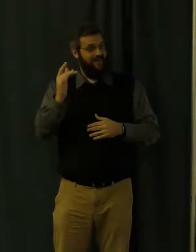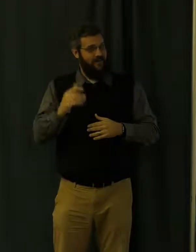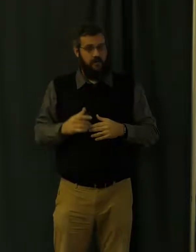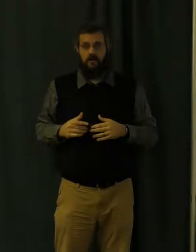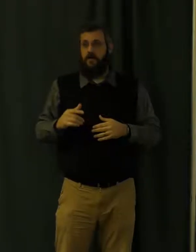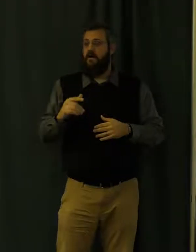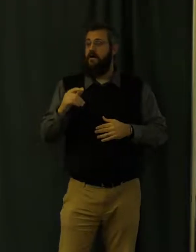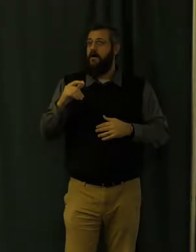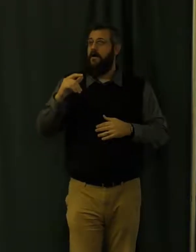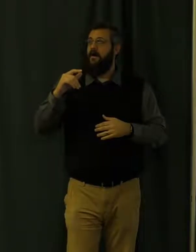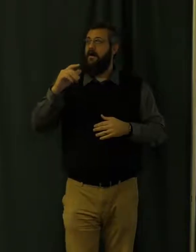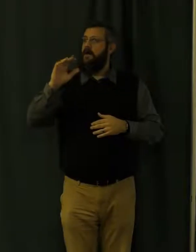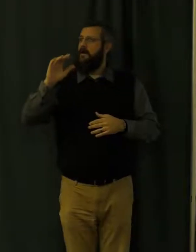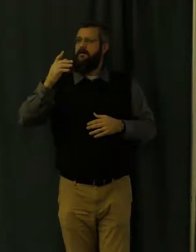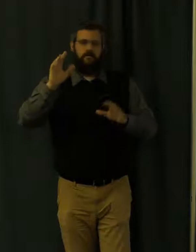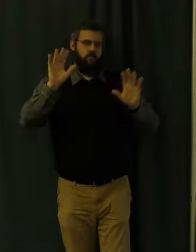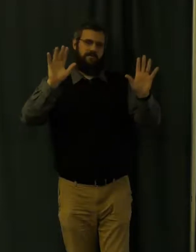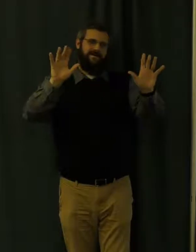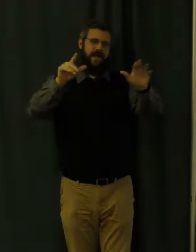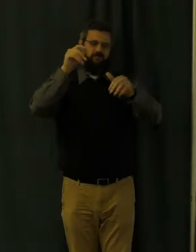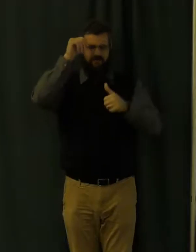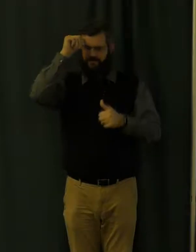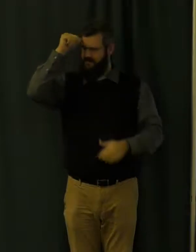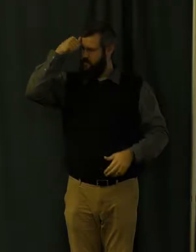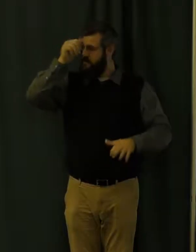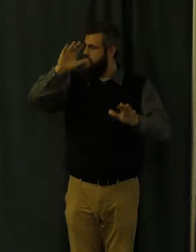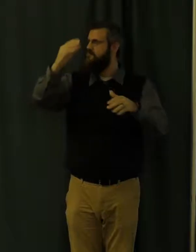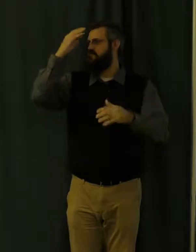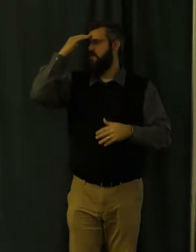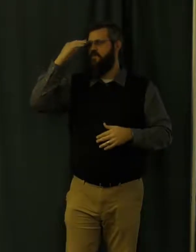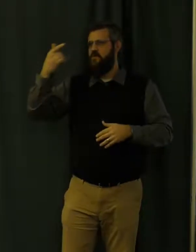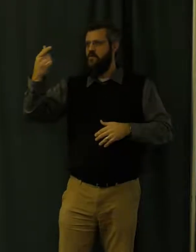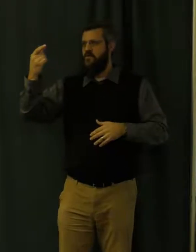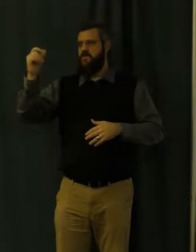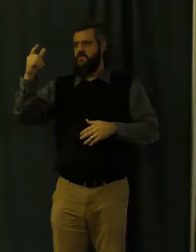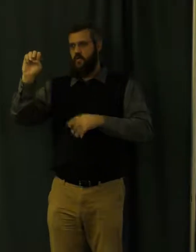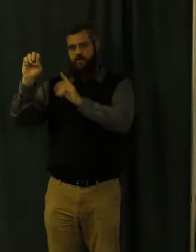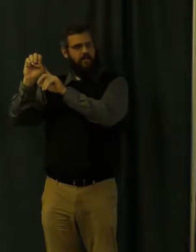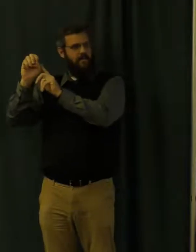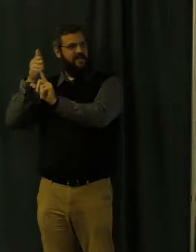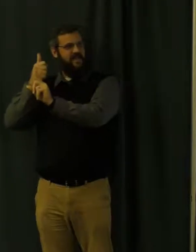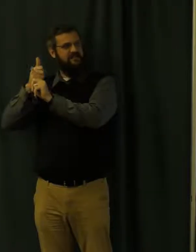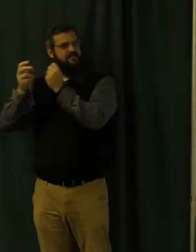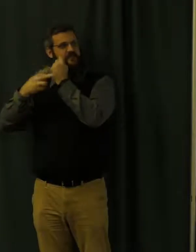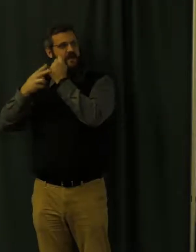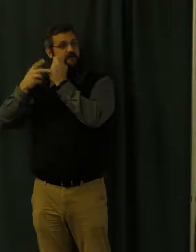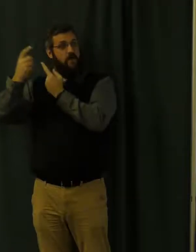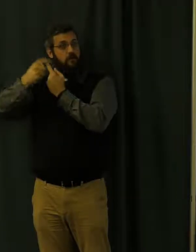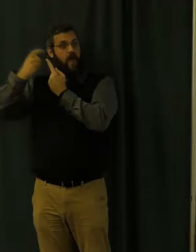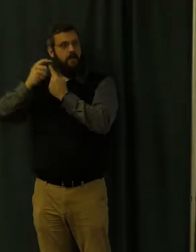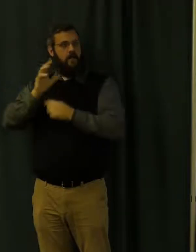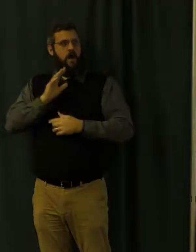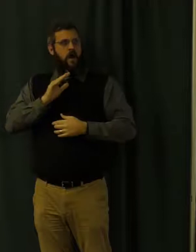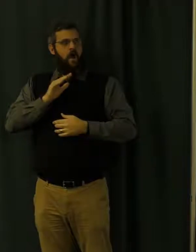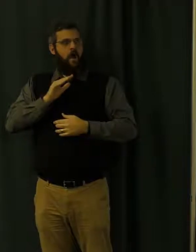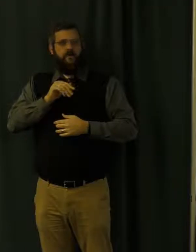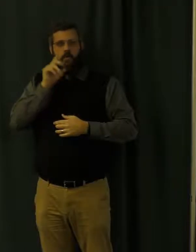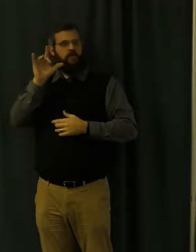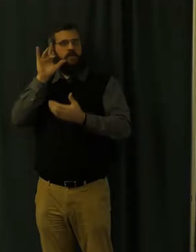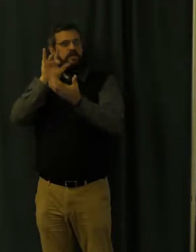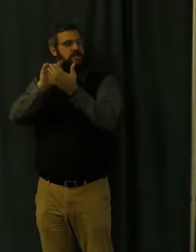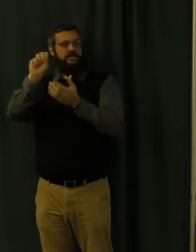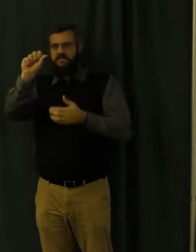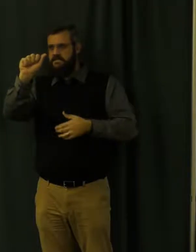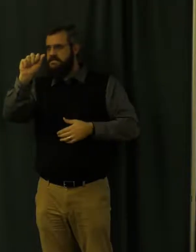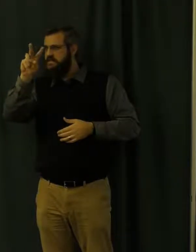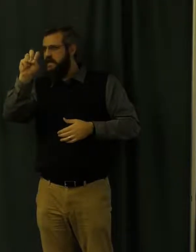the worst, I just remember this story, because Google automatically saves. I should have said that at the beginning. That's the best thing about it. There's no save button because it